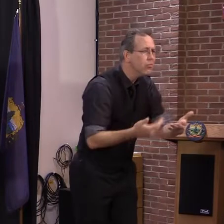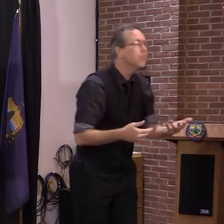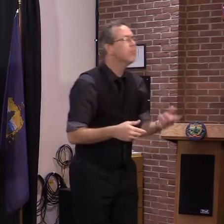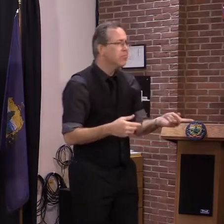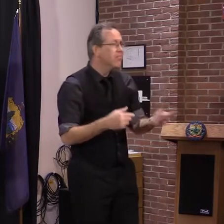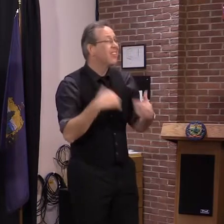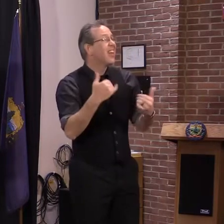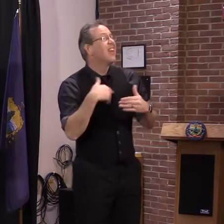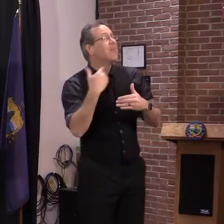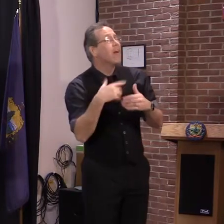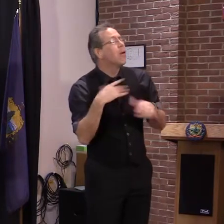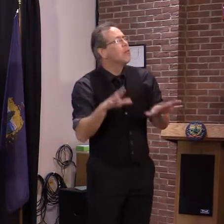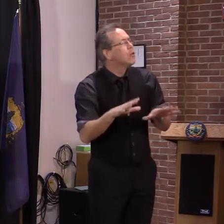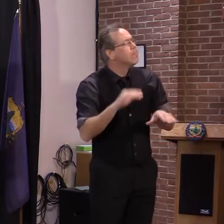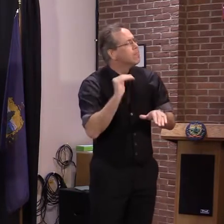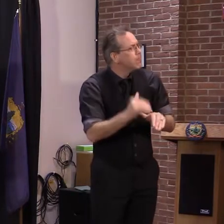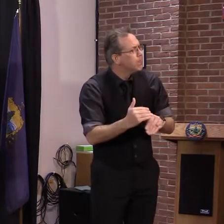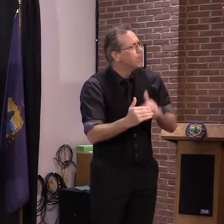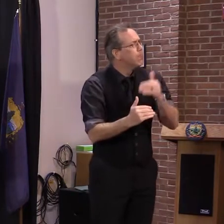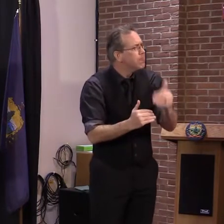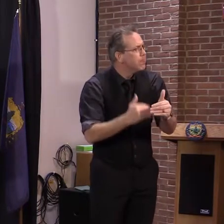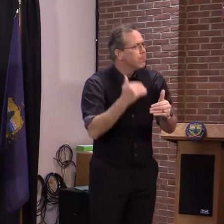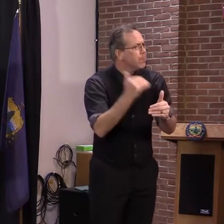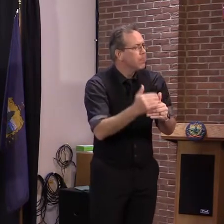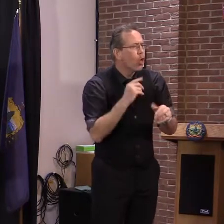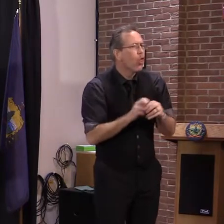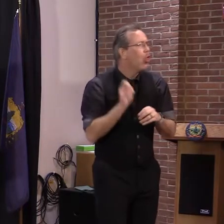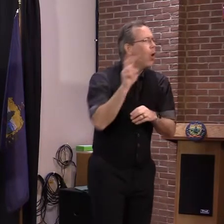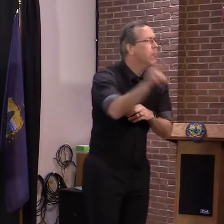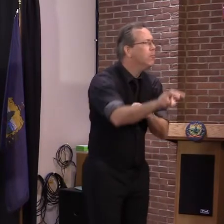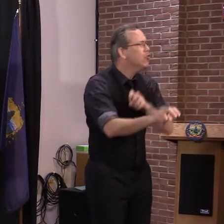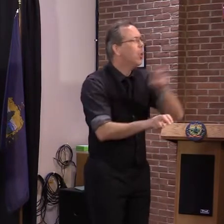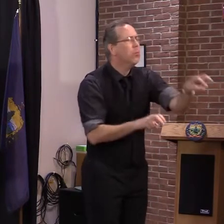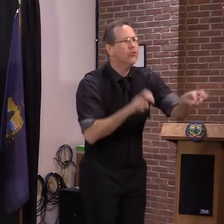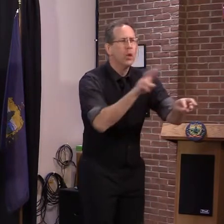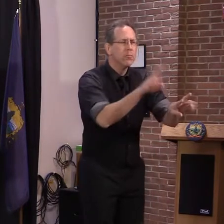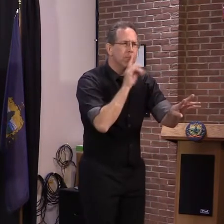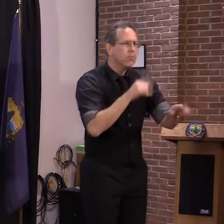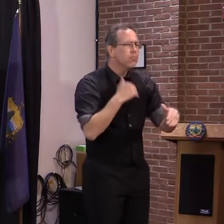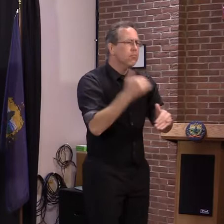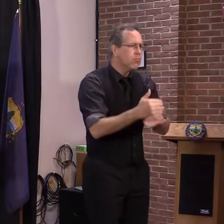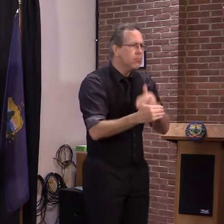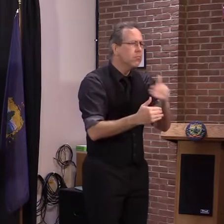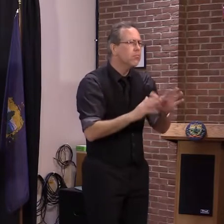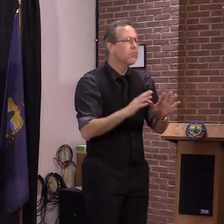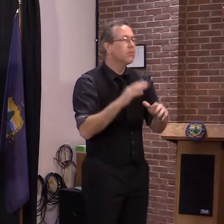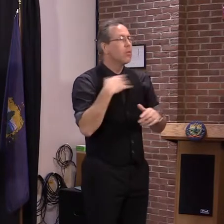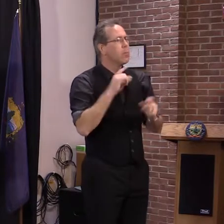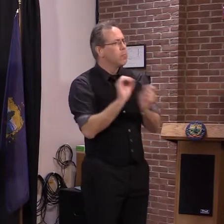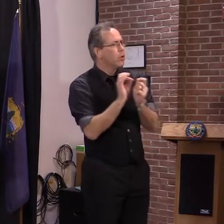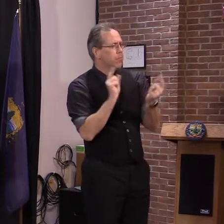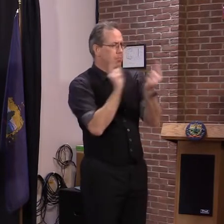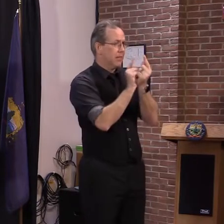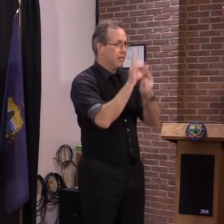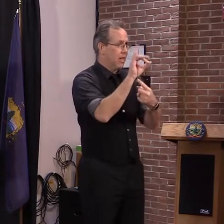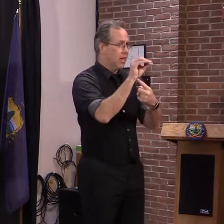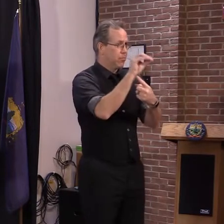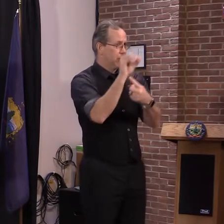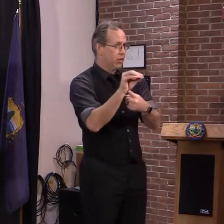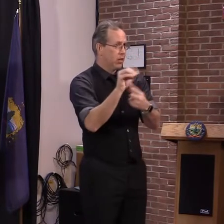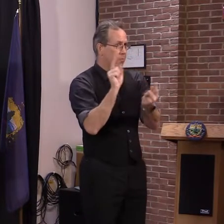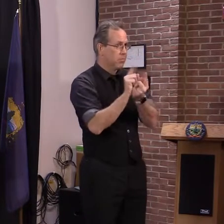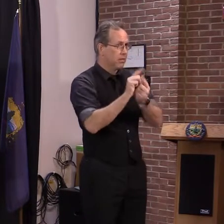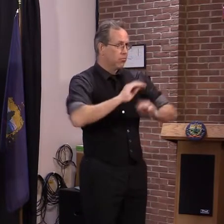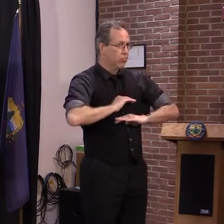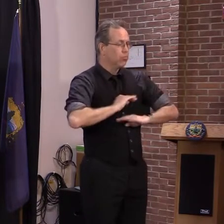want to be clear. The 80% guidance will be the first phase in a process. We think this is the right step because it was something